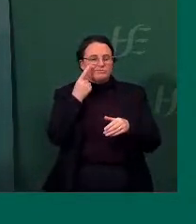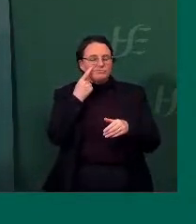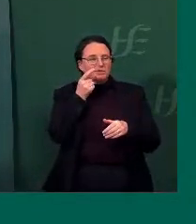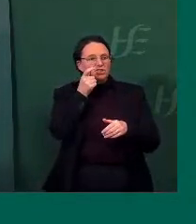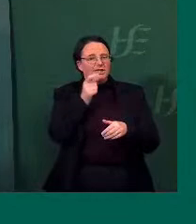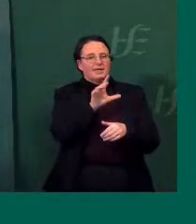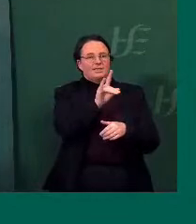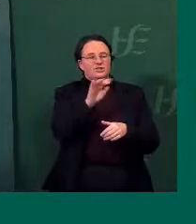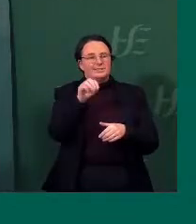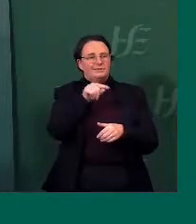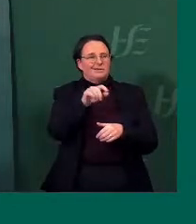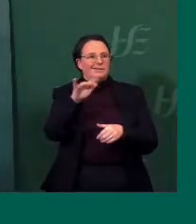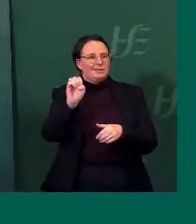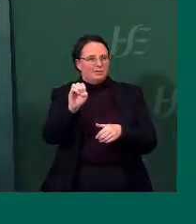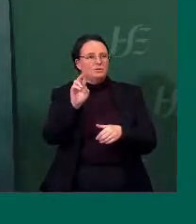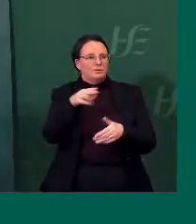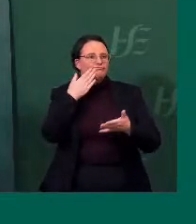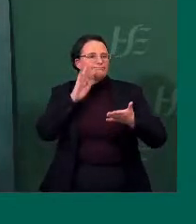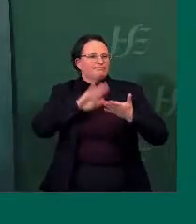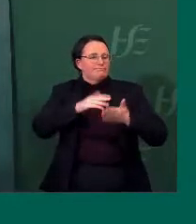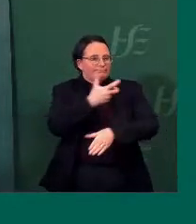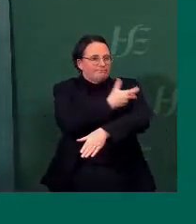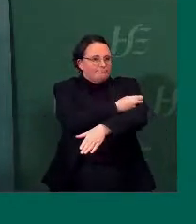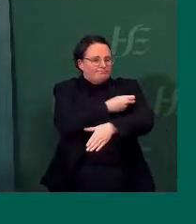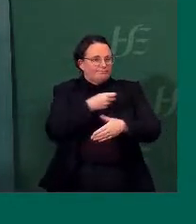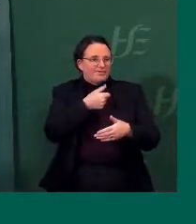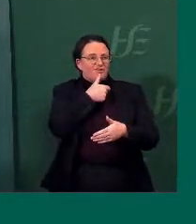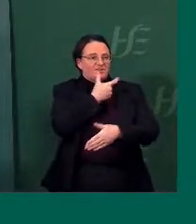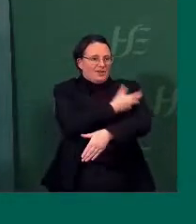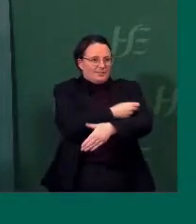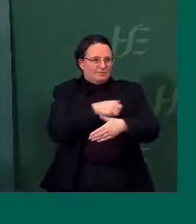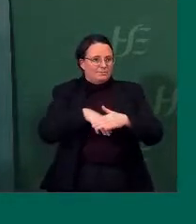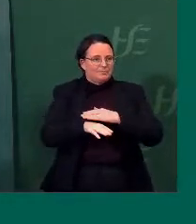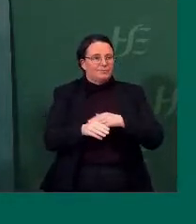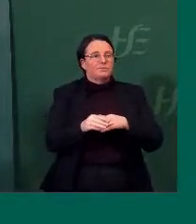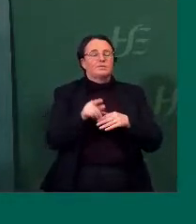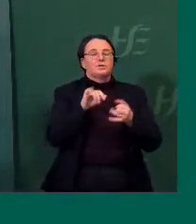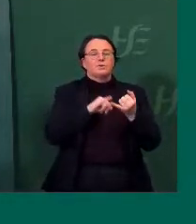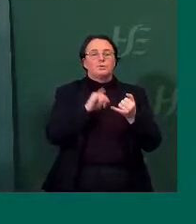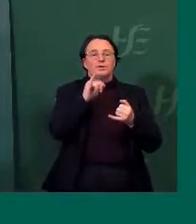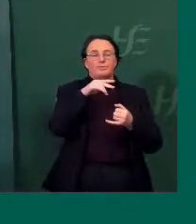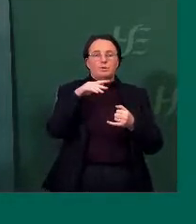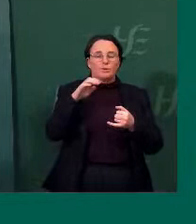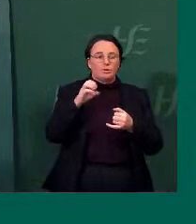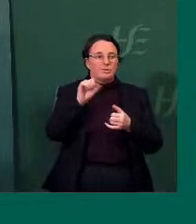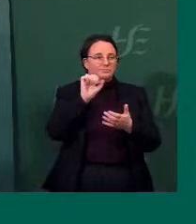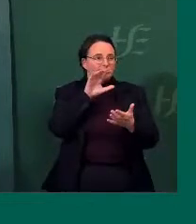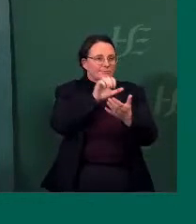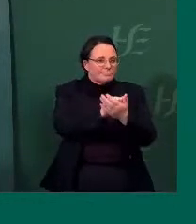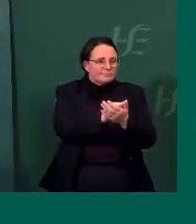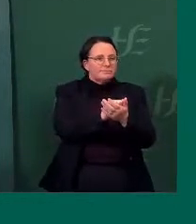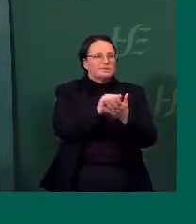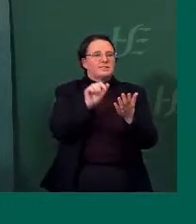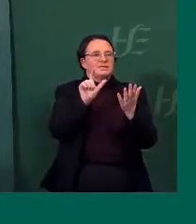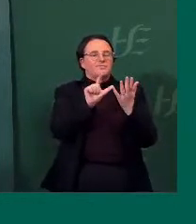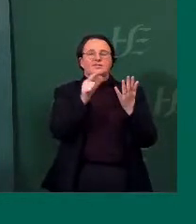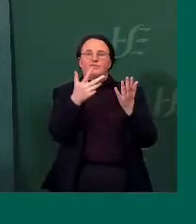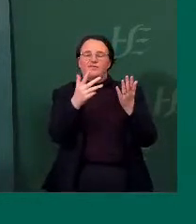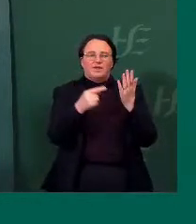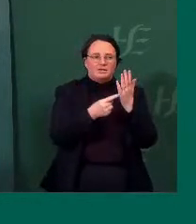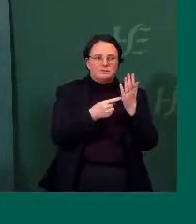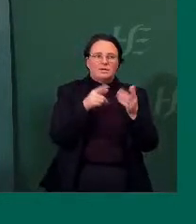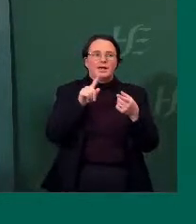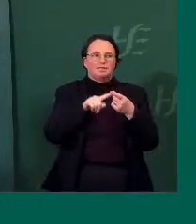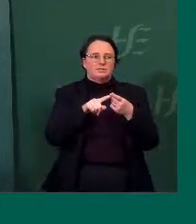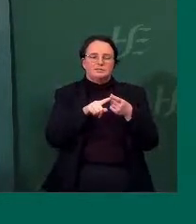hse.ie. So moving on to the immunocompromised, again, over 107,000 individuals identified, 86,000 doses administered,